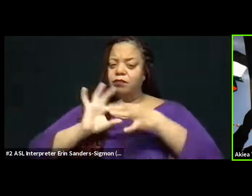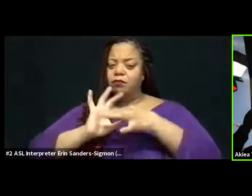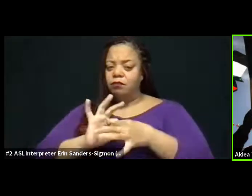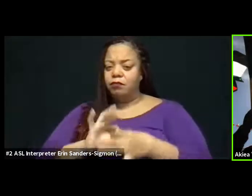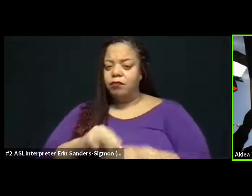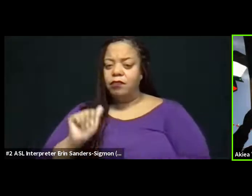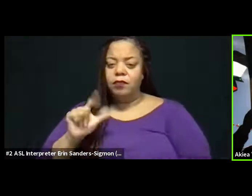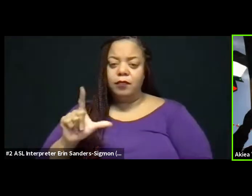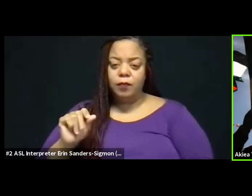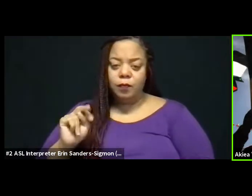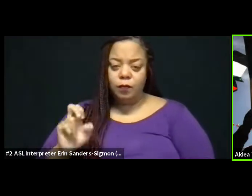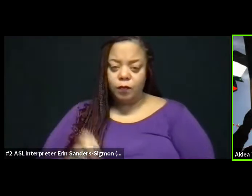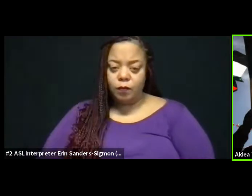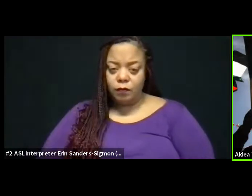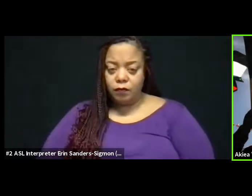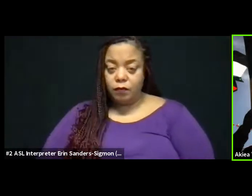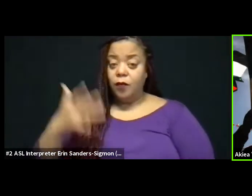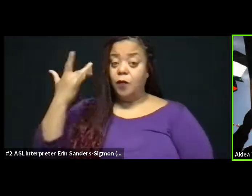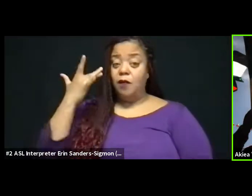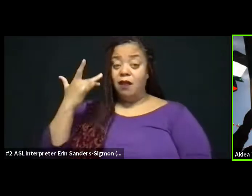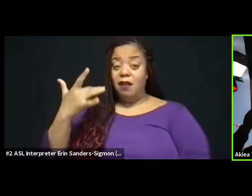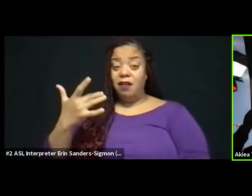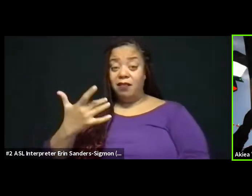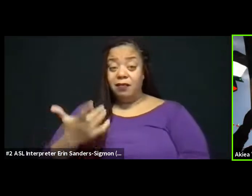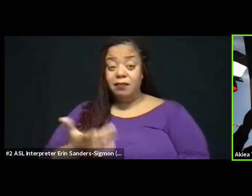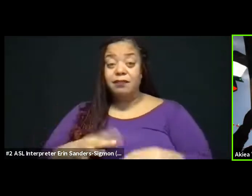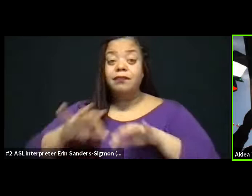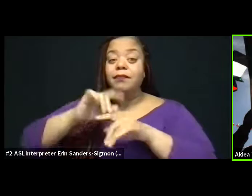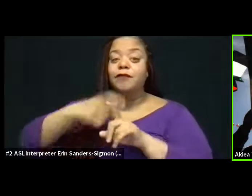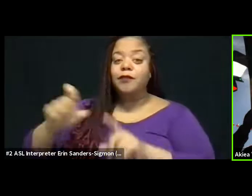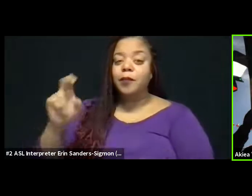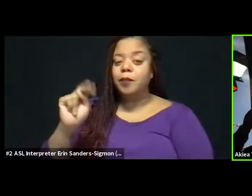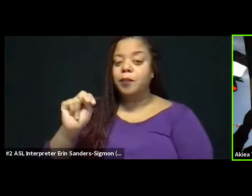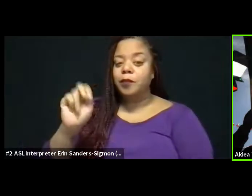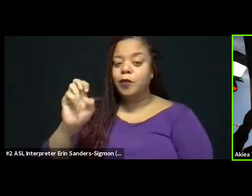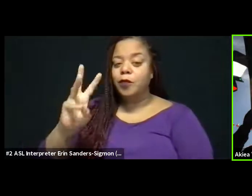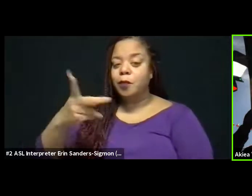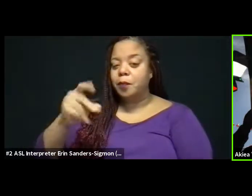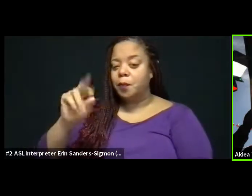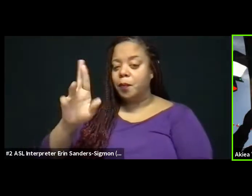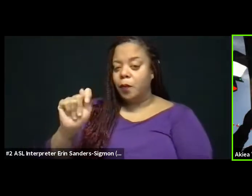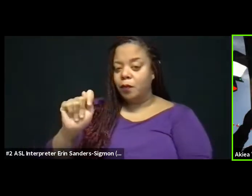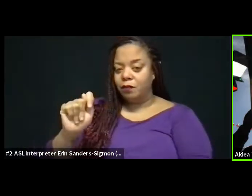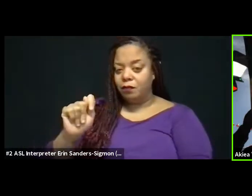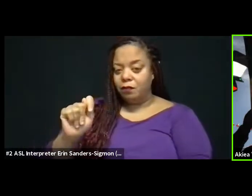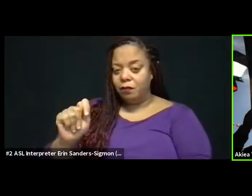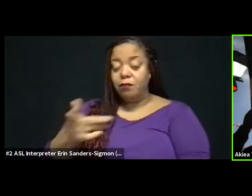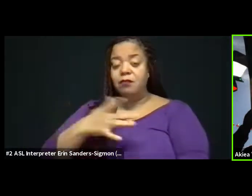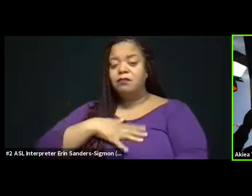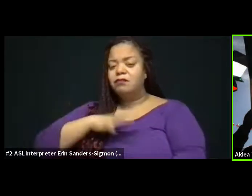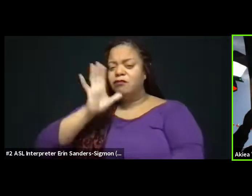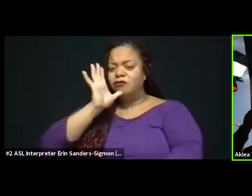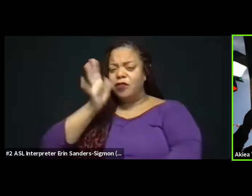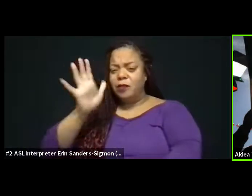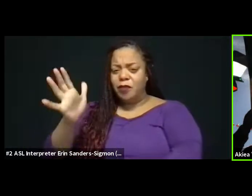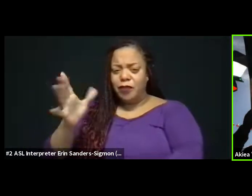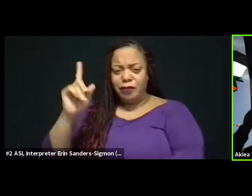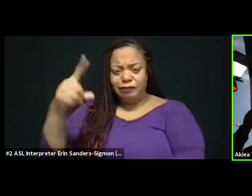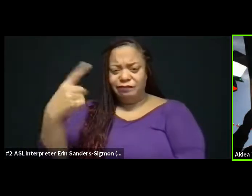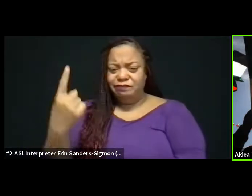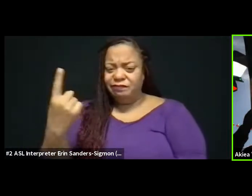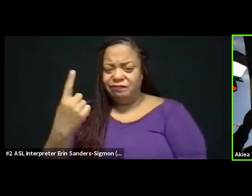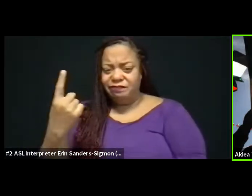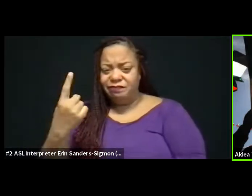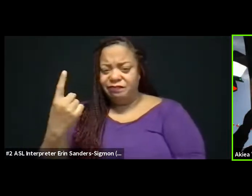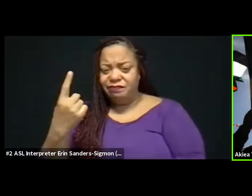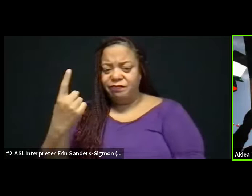from Newport News and my grandma is the only one who left. And so my ancestors were enslaved, and part of my practice every